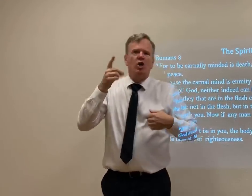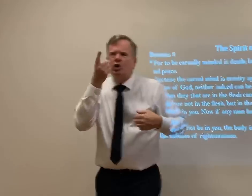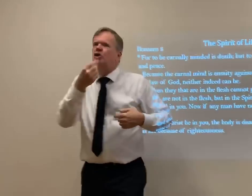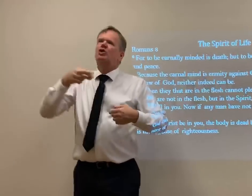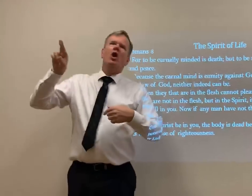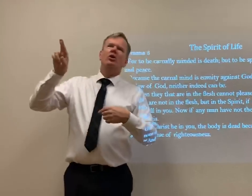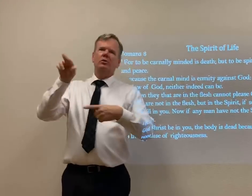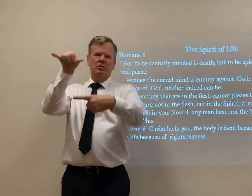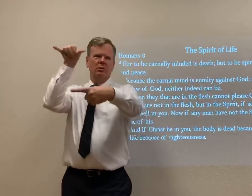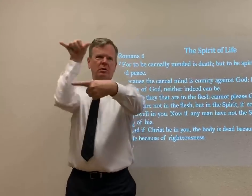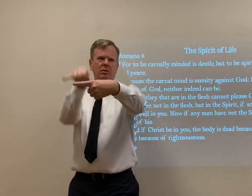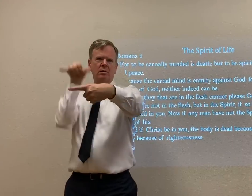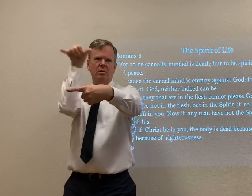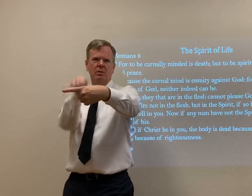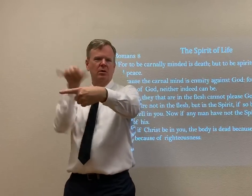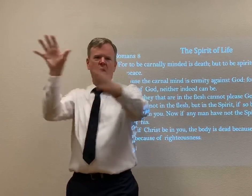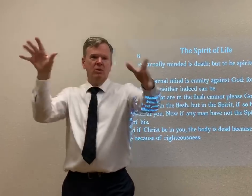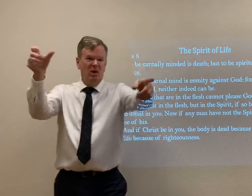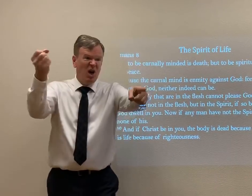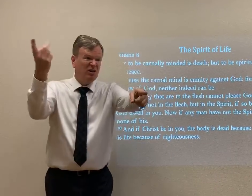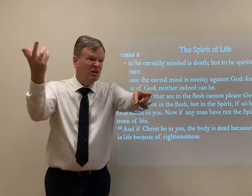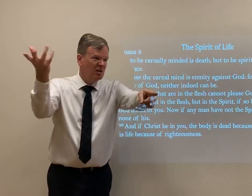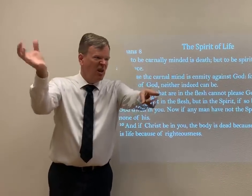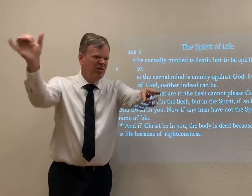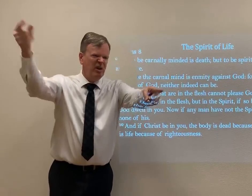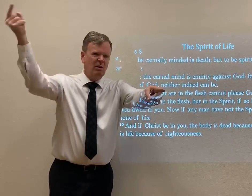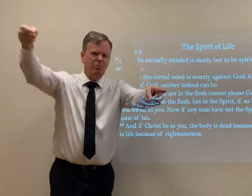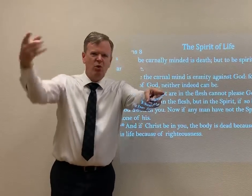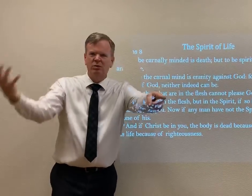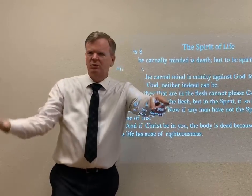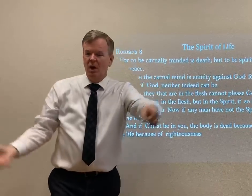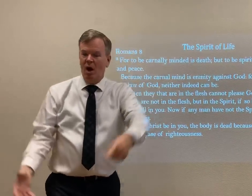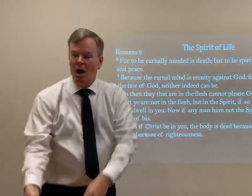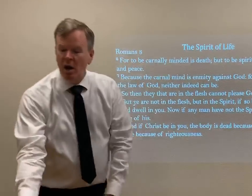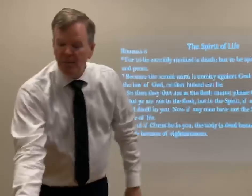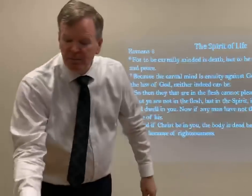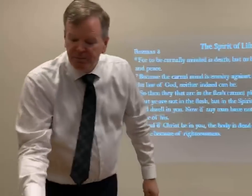We don't need Dr. So-and-so big name stuff. We don't need all that.